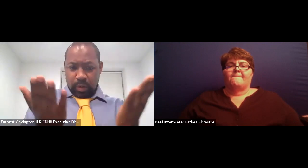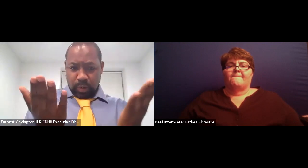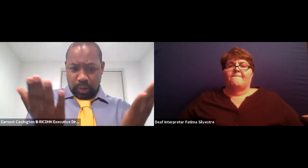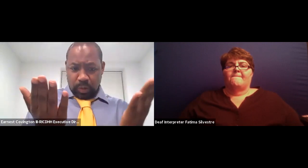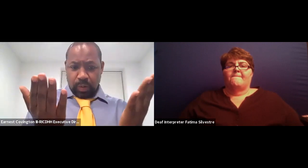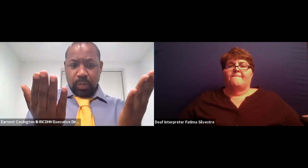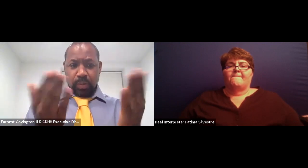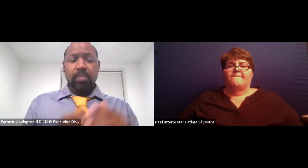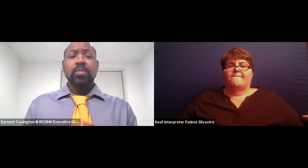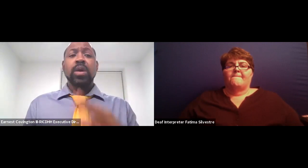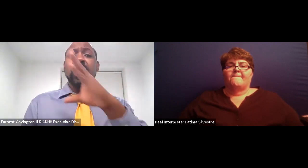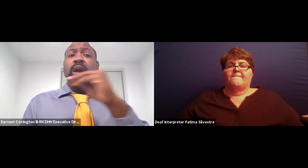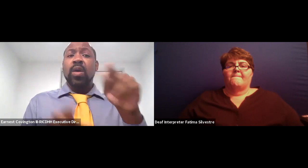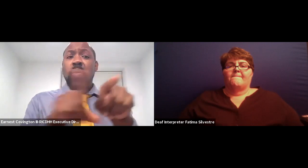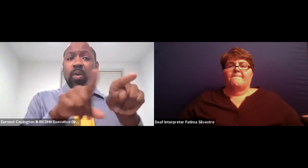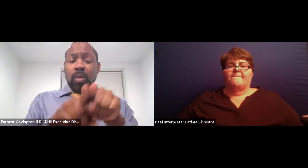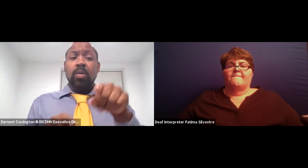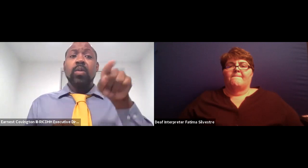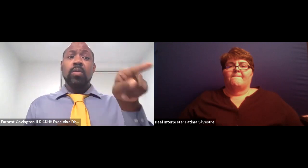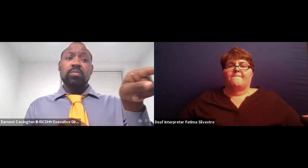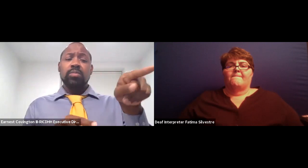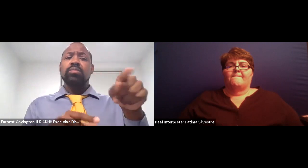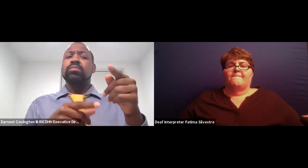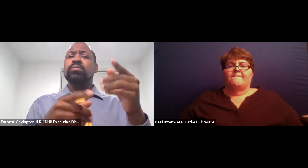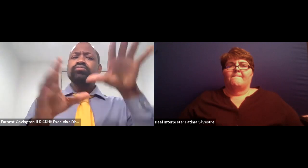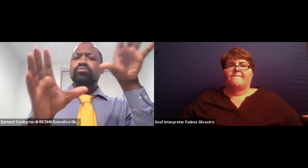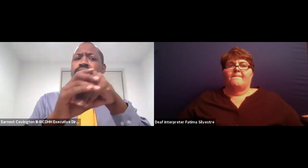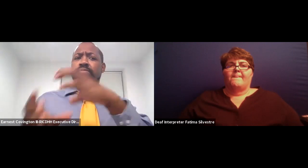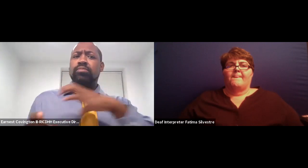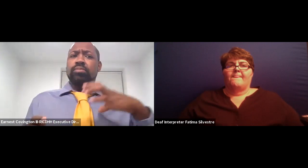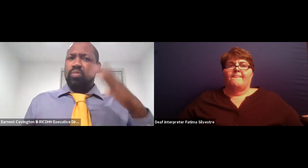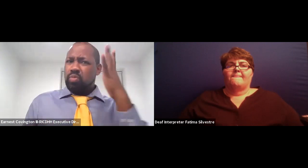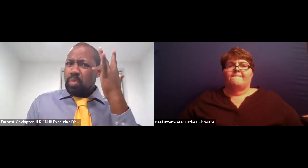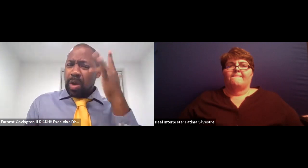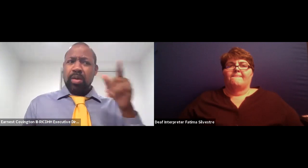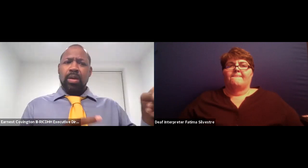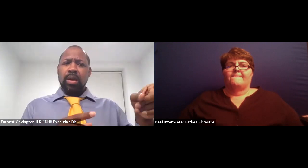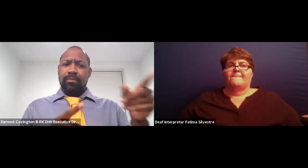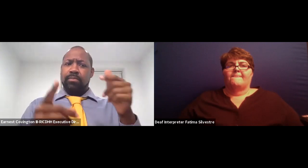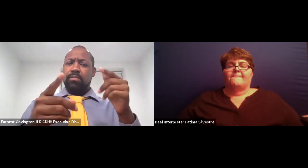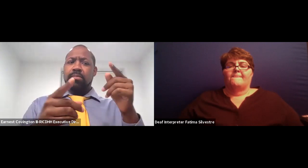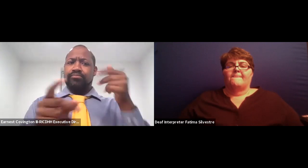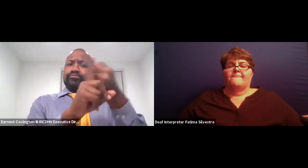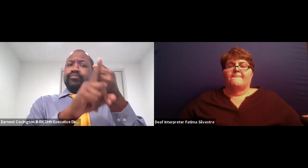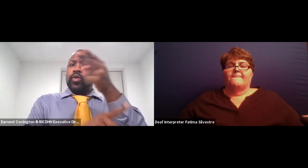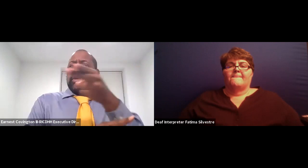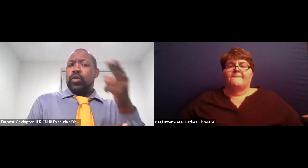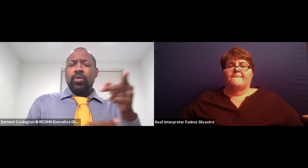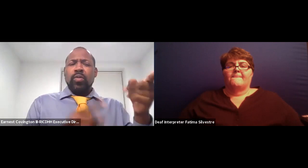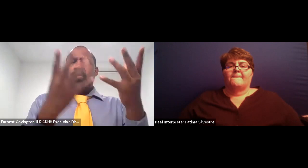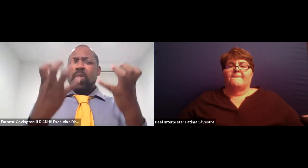mainstream elementary school here in Providence. And she got involved with the